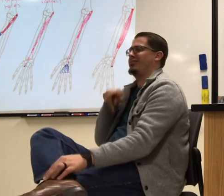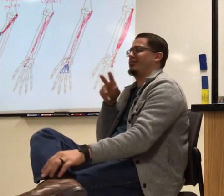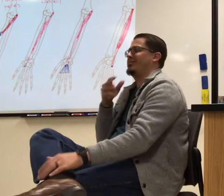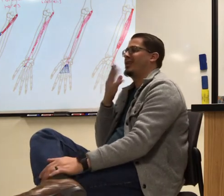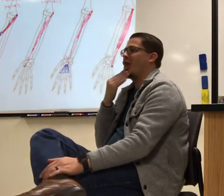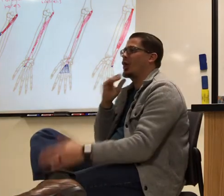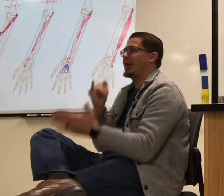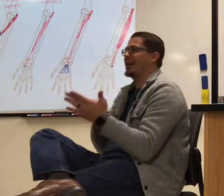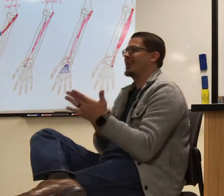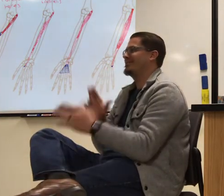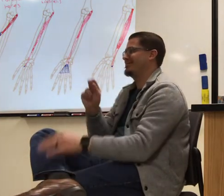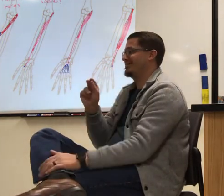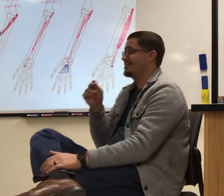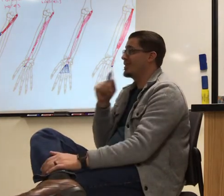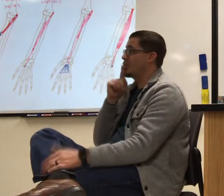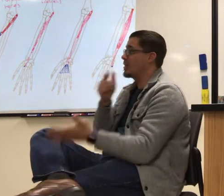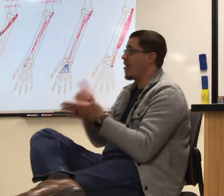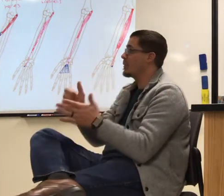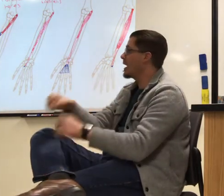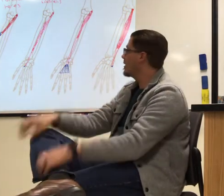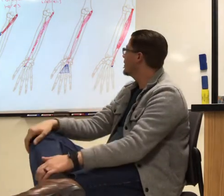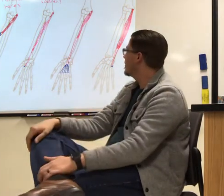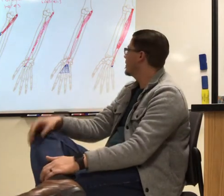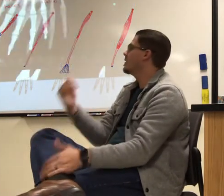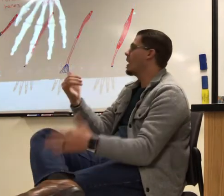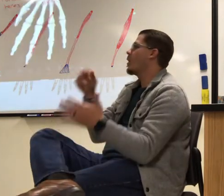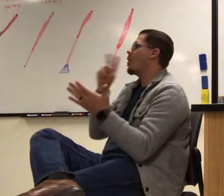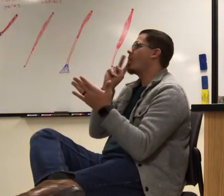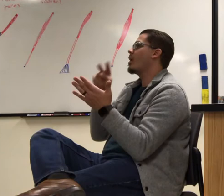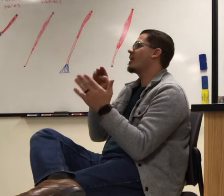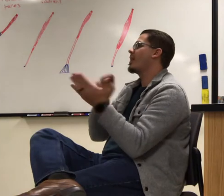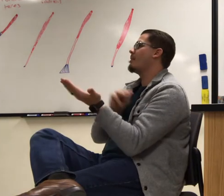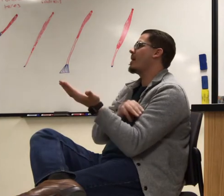All right, let's look at these muscles on the app.